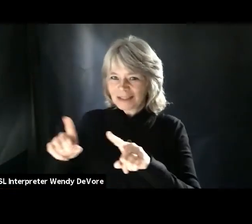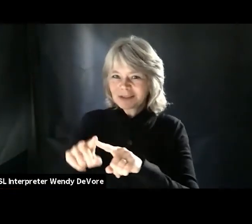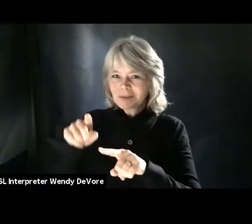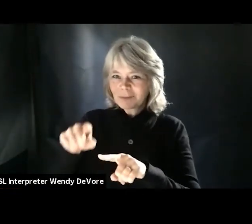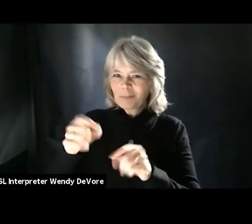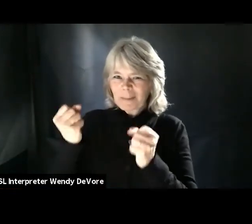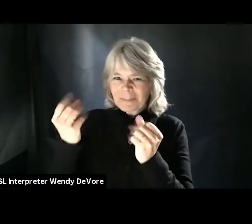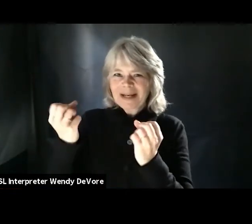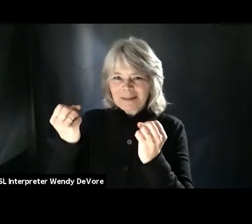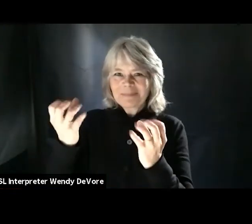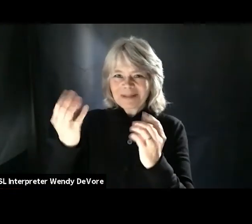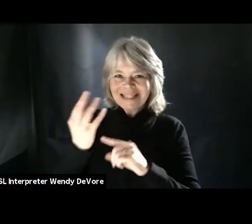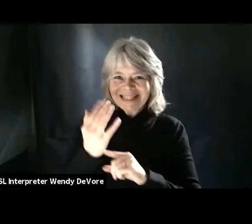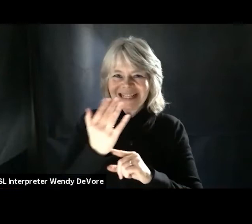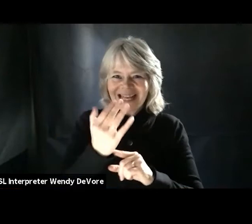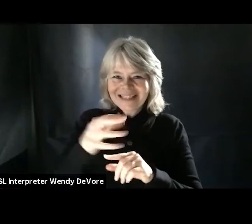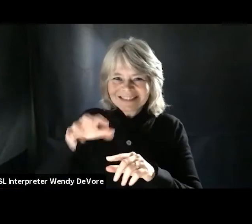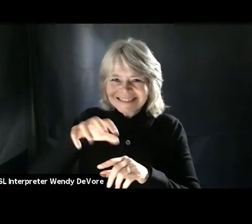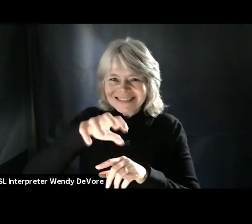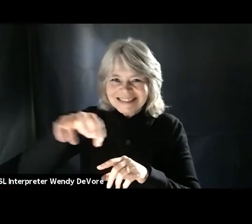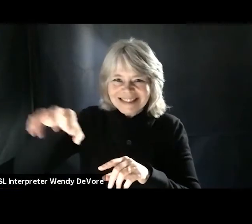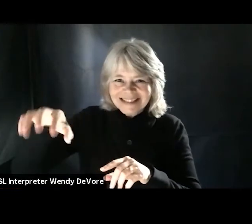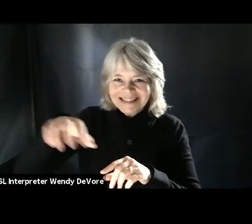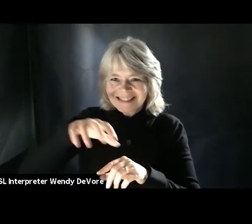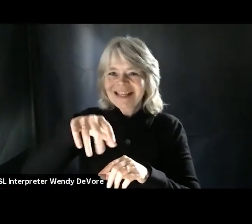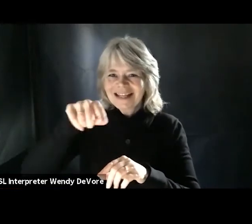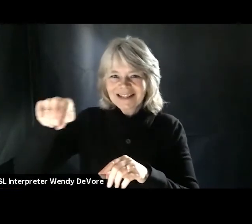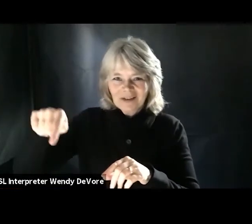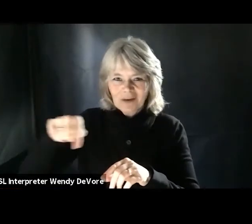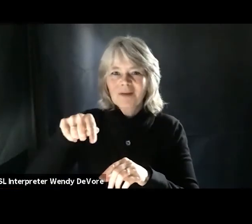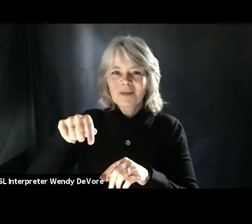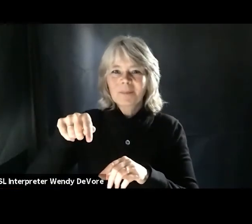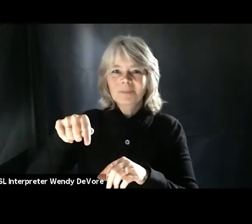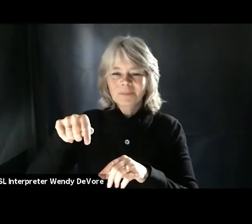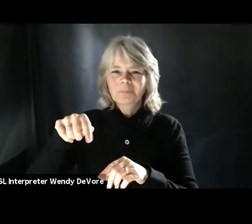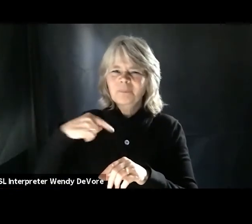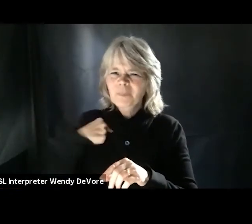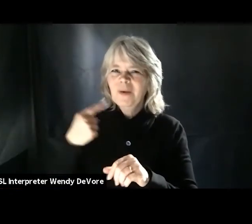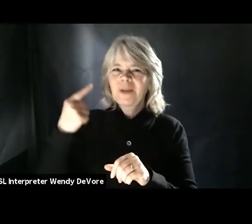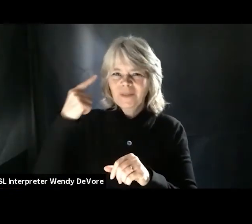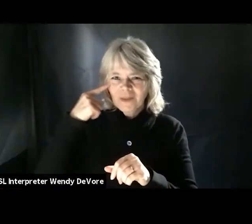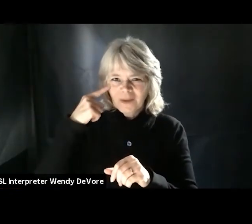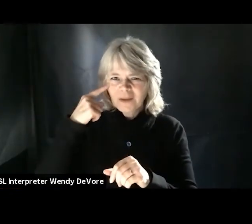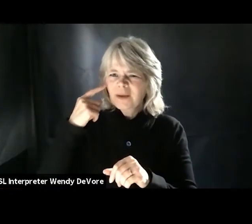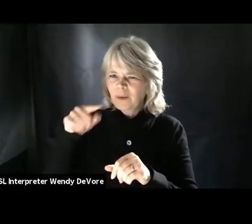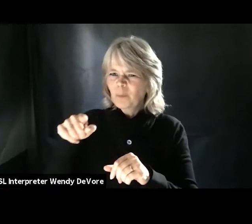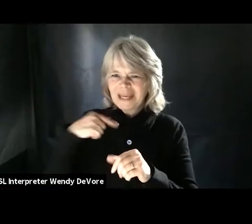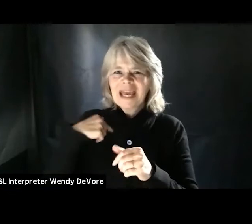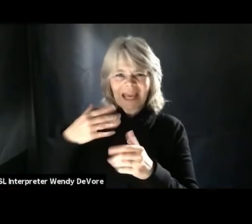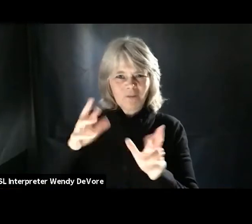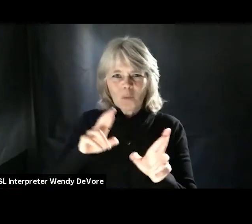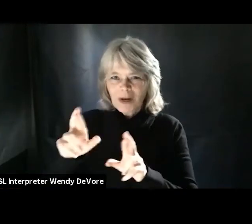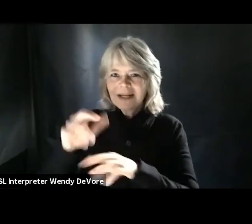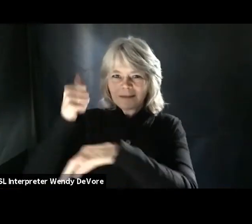Zoom worship today. We have a lot of candles, and I think there is one for every name in